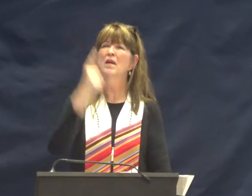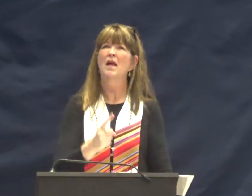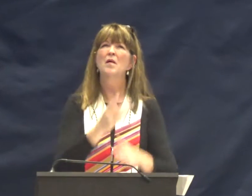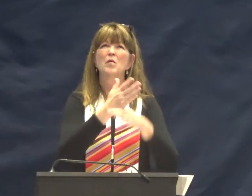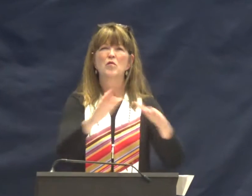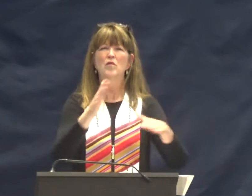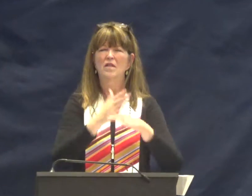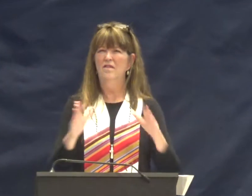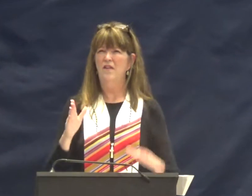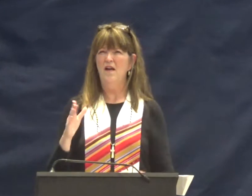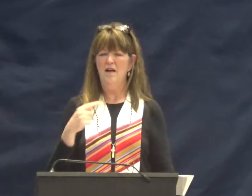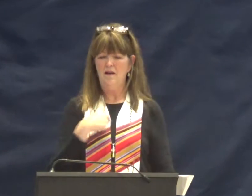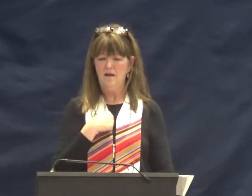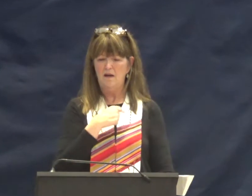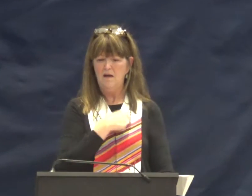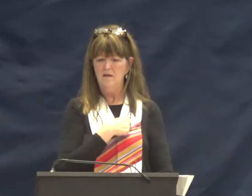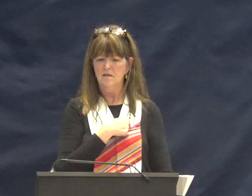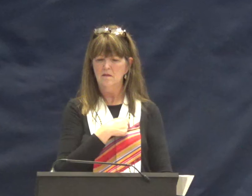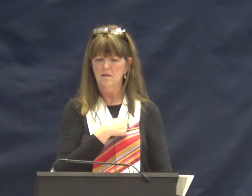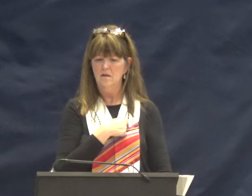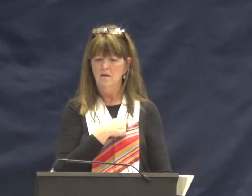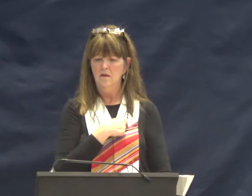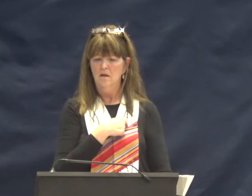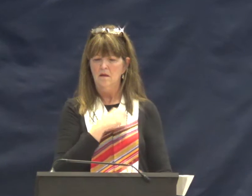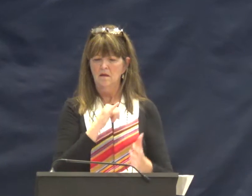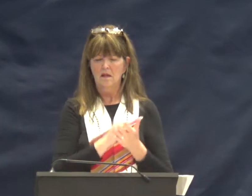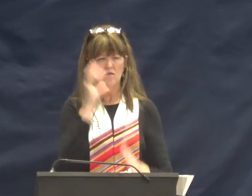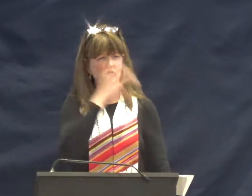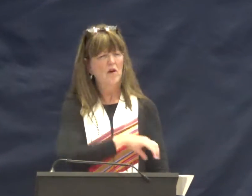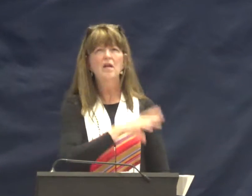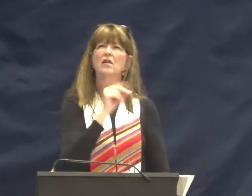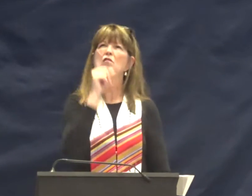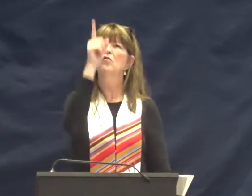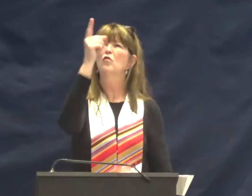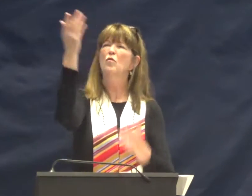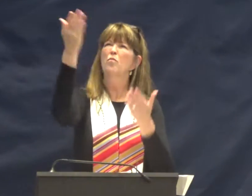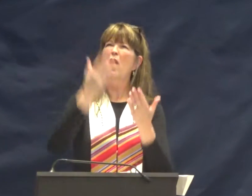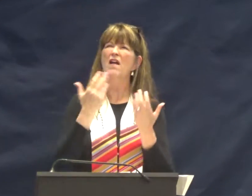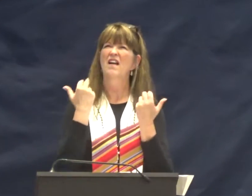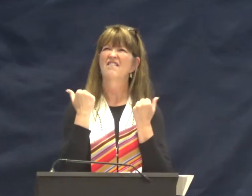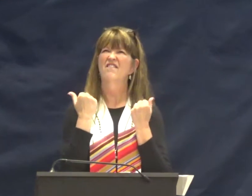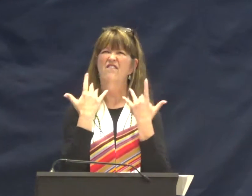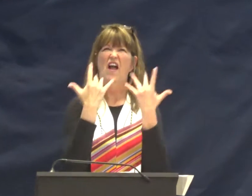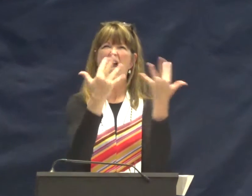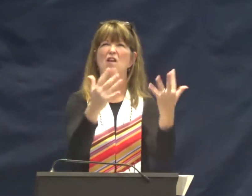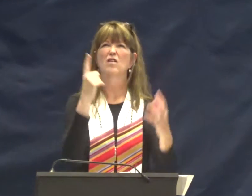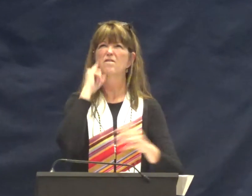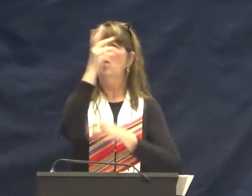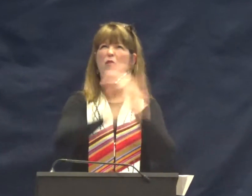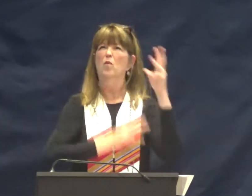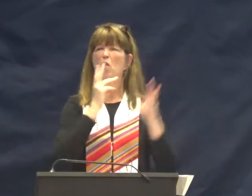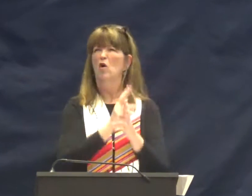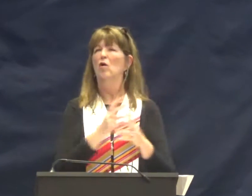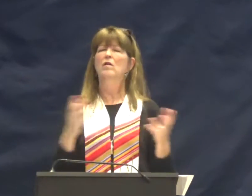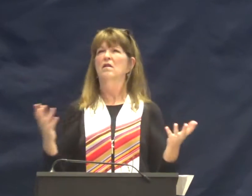you don't bring peace, you came to bring division to us? That seems odd. You want to bring